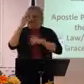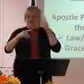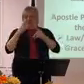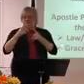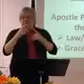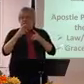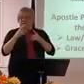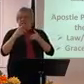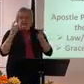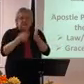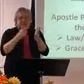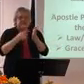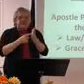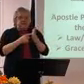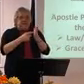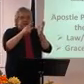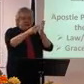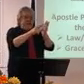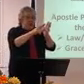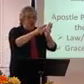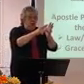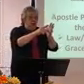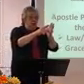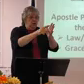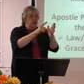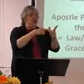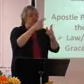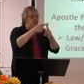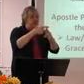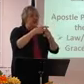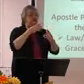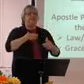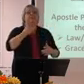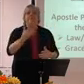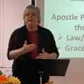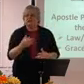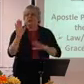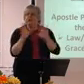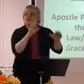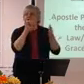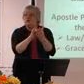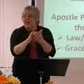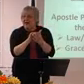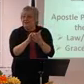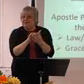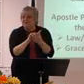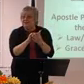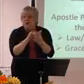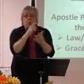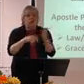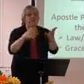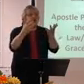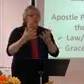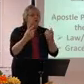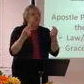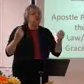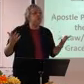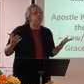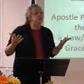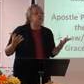can just get something legal, then that gives them permission to do what they want to